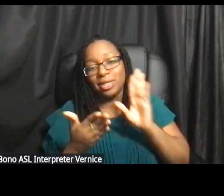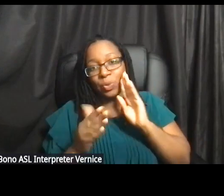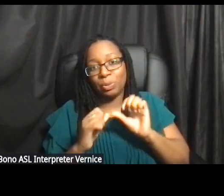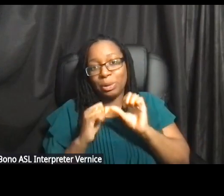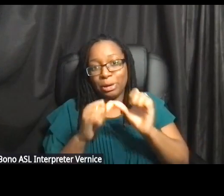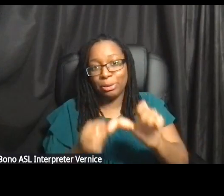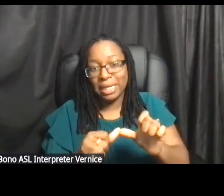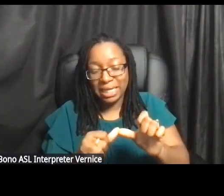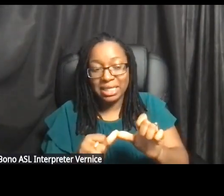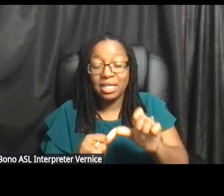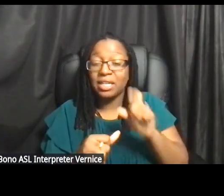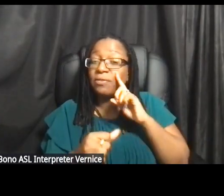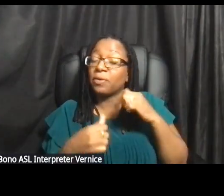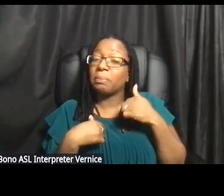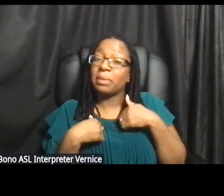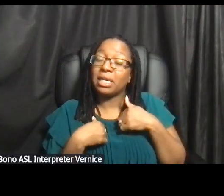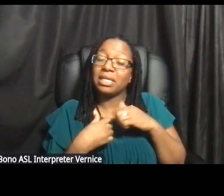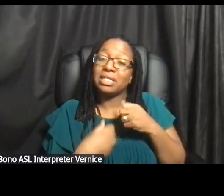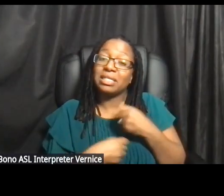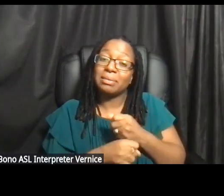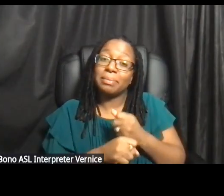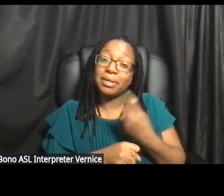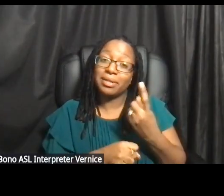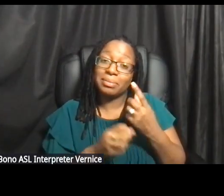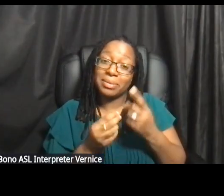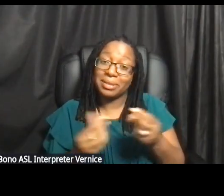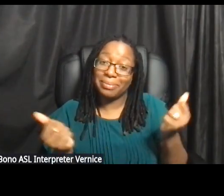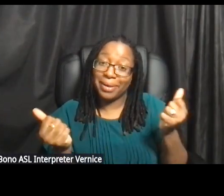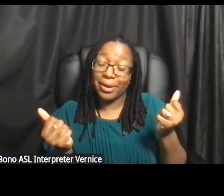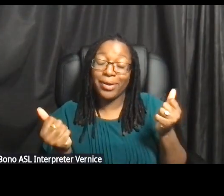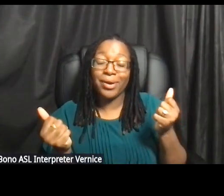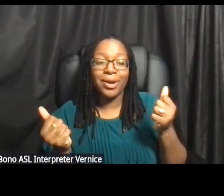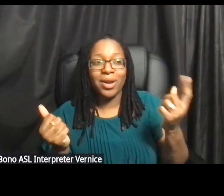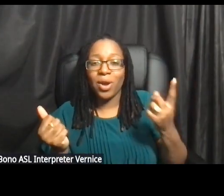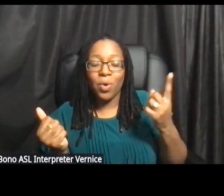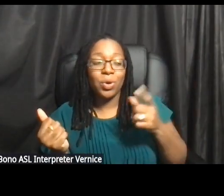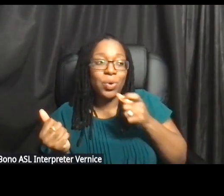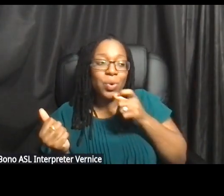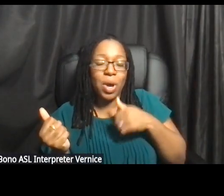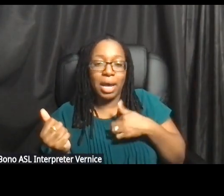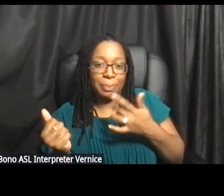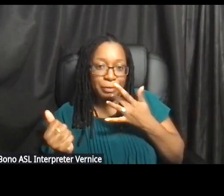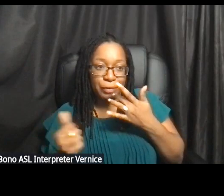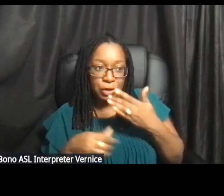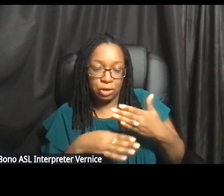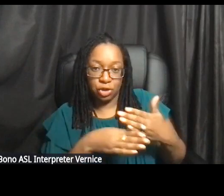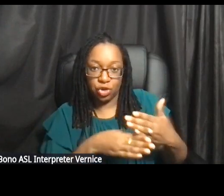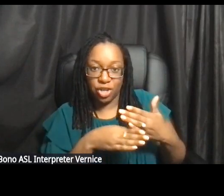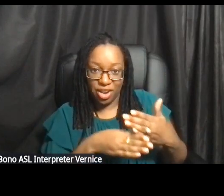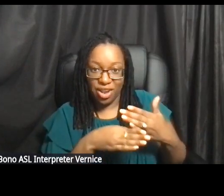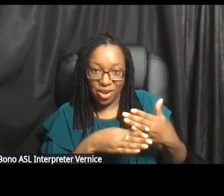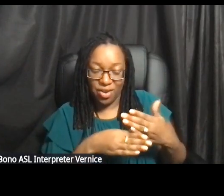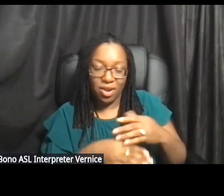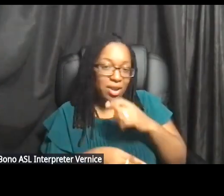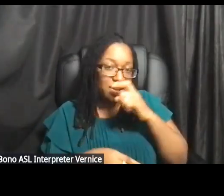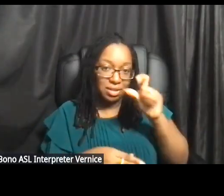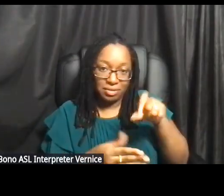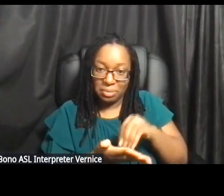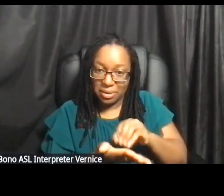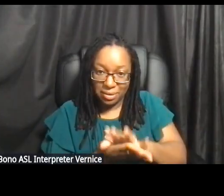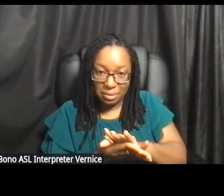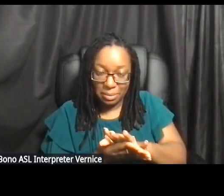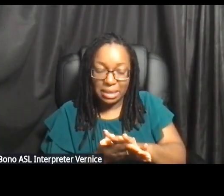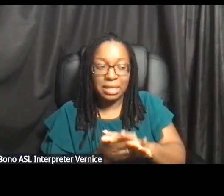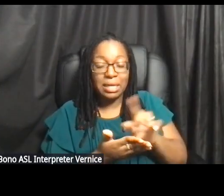disappear, to make something that lives only for the people with whom you share a physical space, something that does not have to be documented, something that is